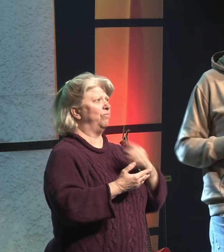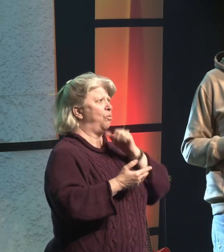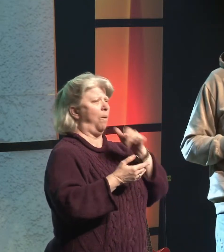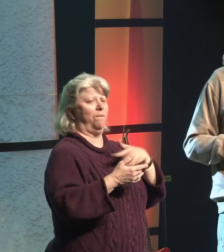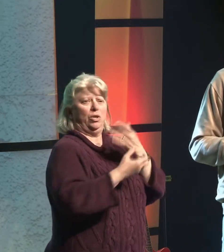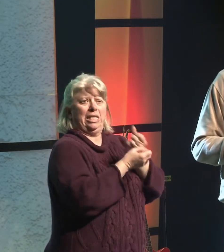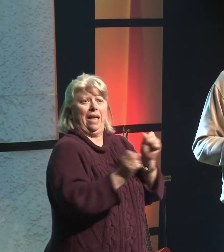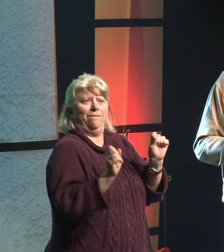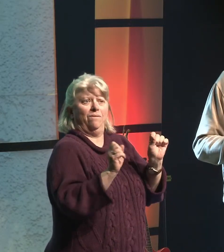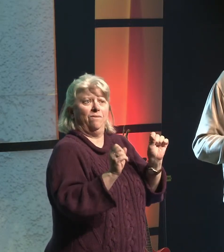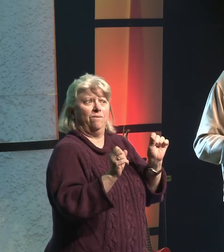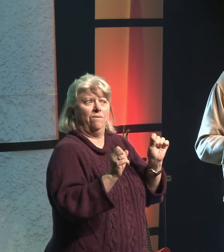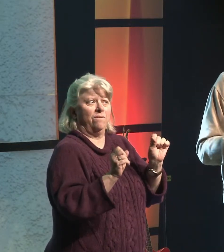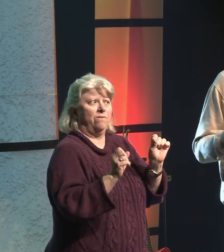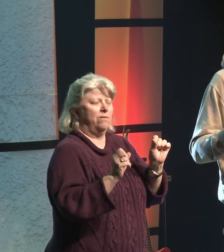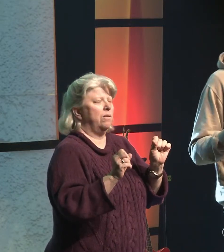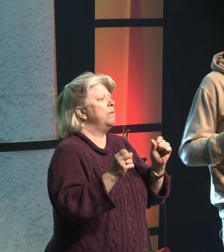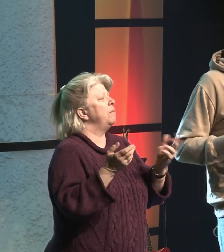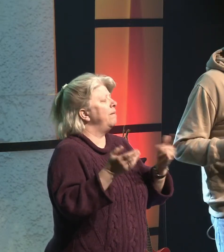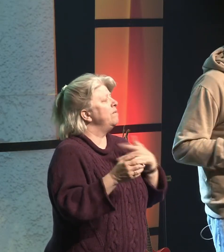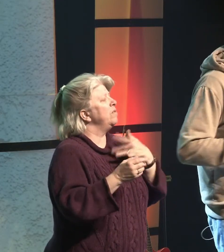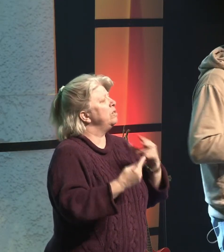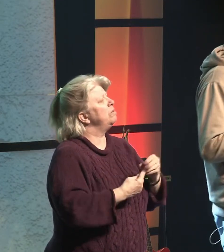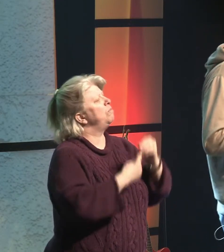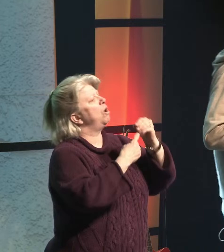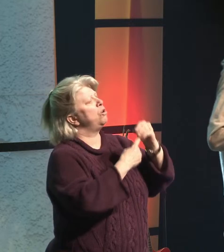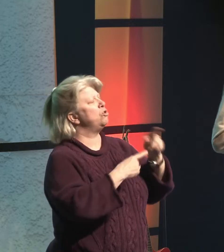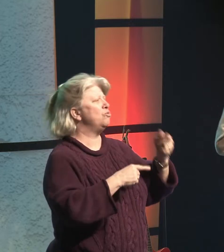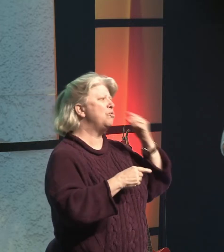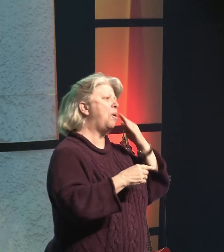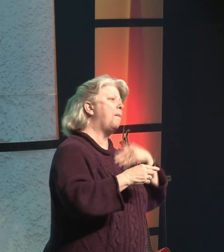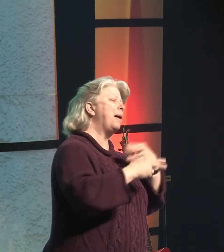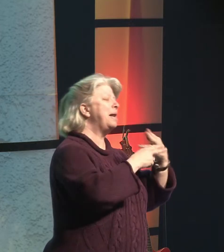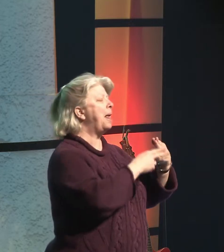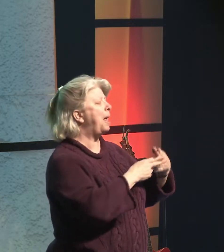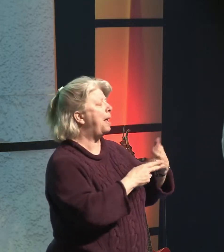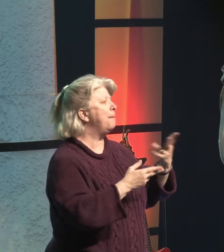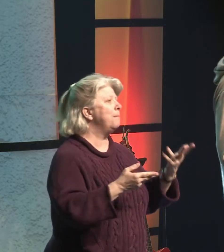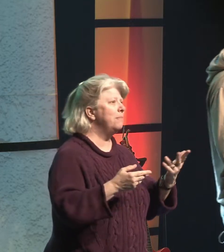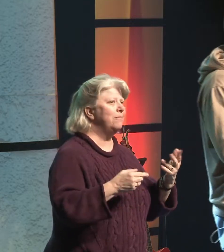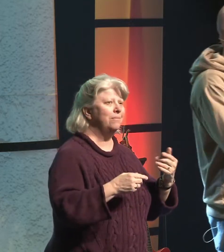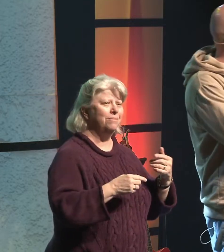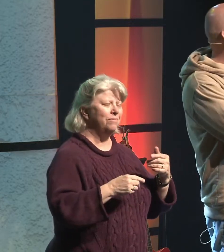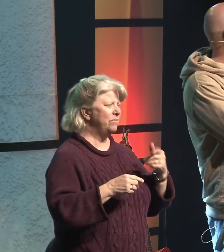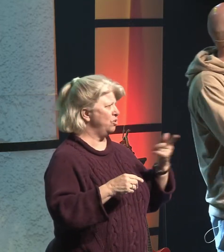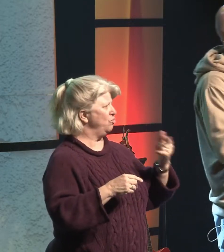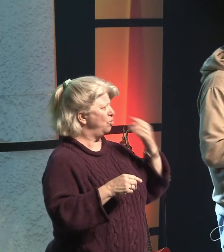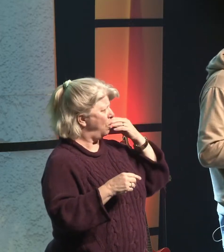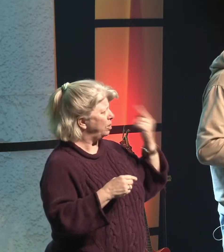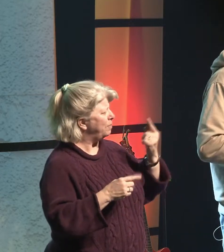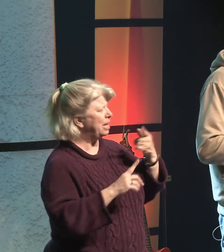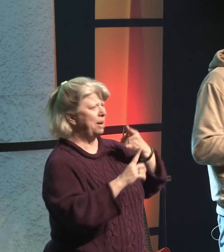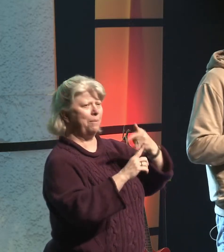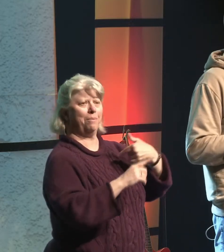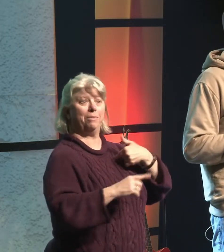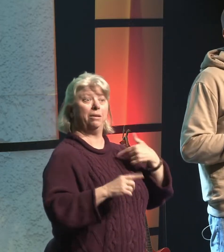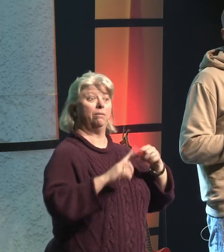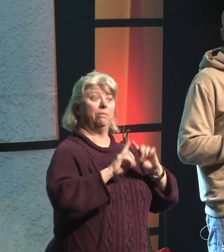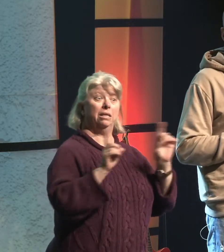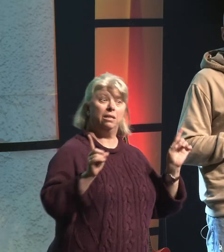safe. It might make me feel a little special that, oh, you know my name, or you like know something about me,